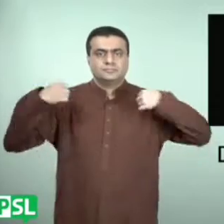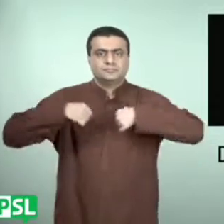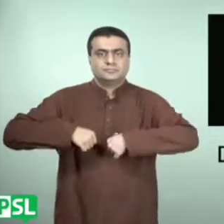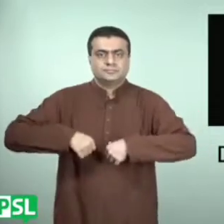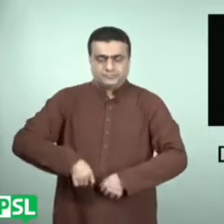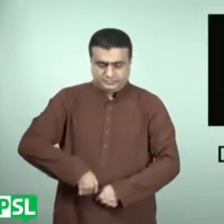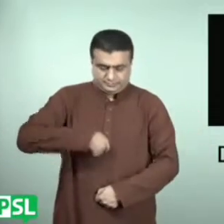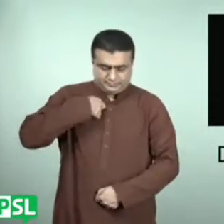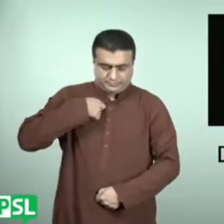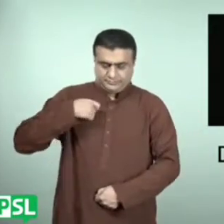Delivery jacket.